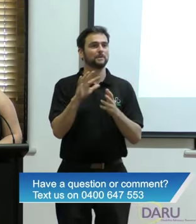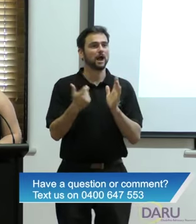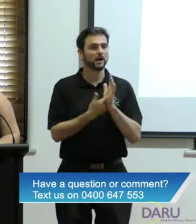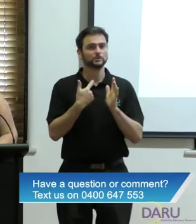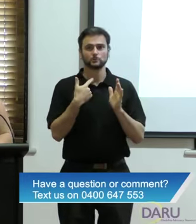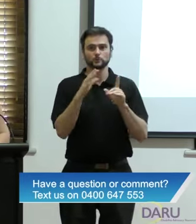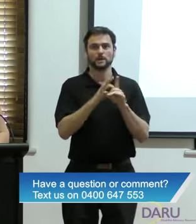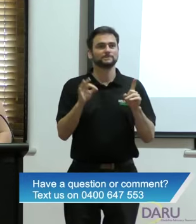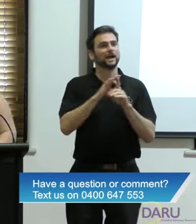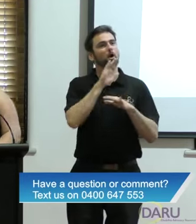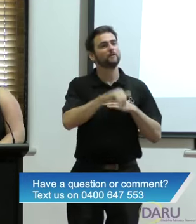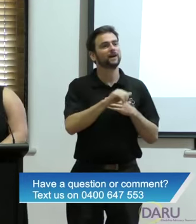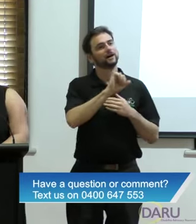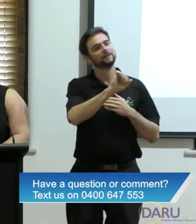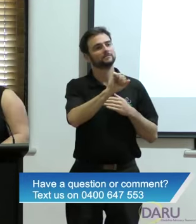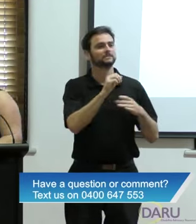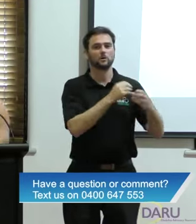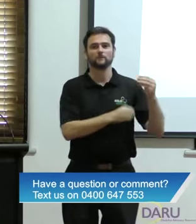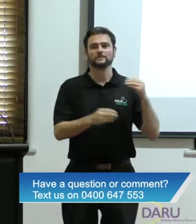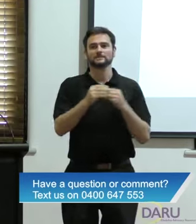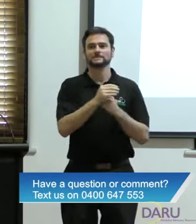office's activities.